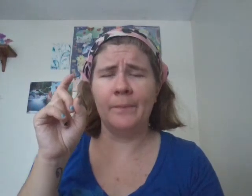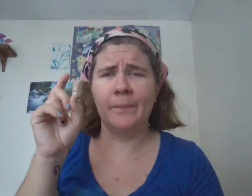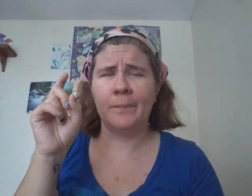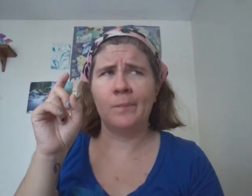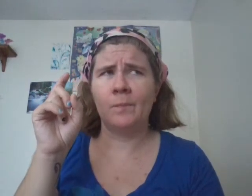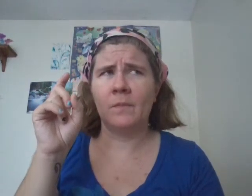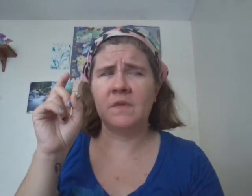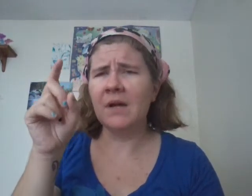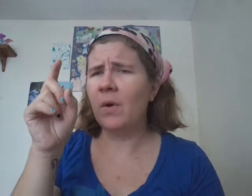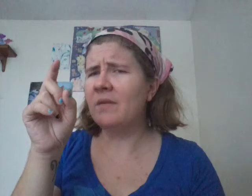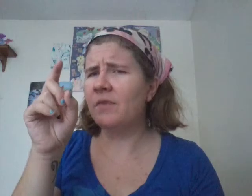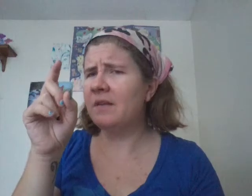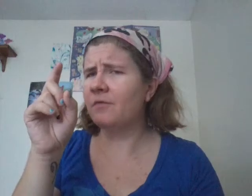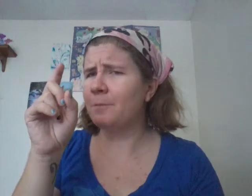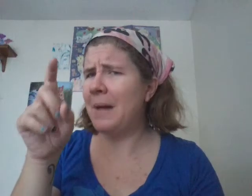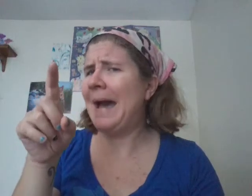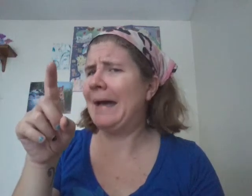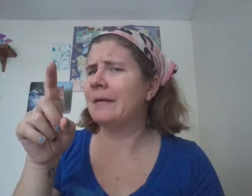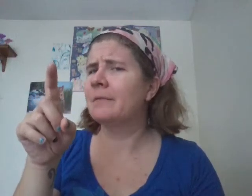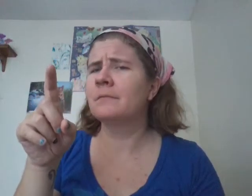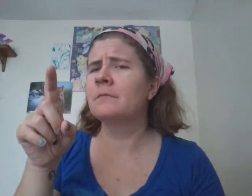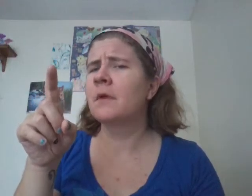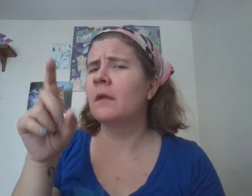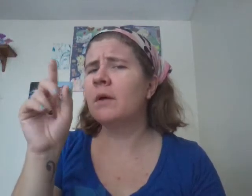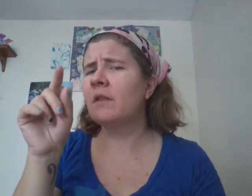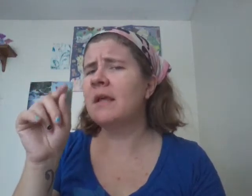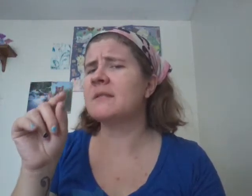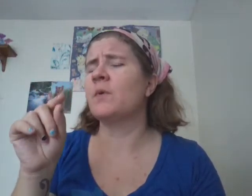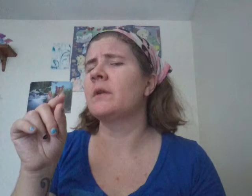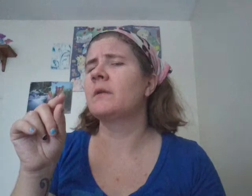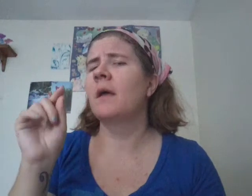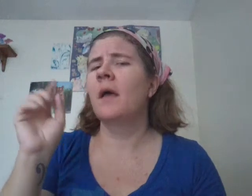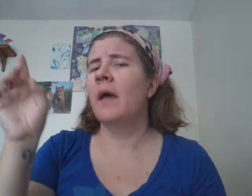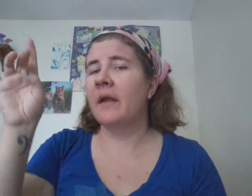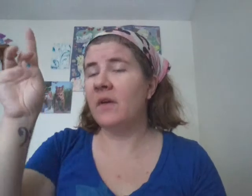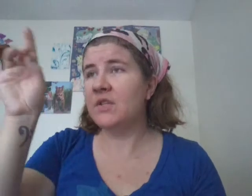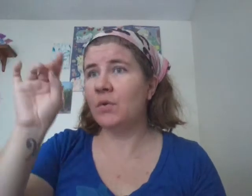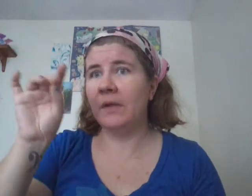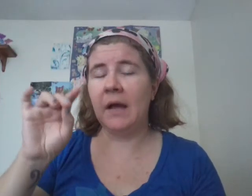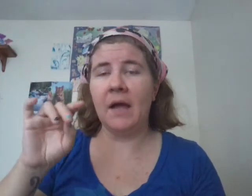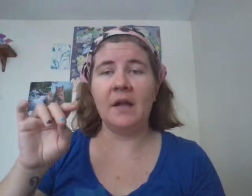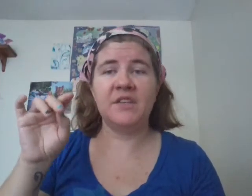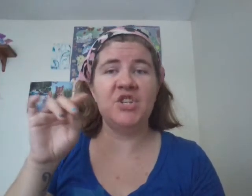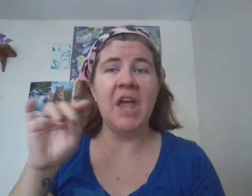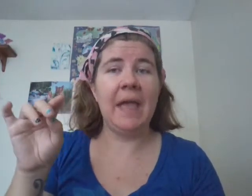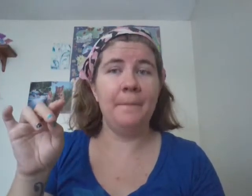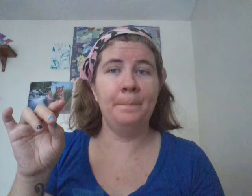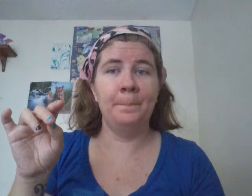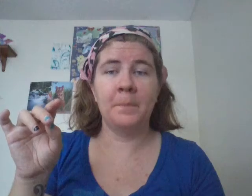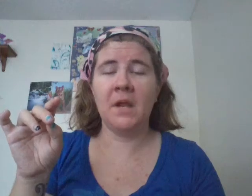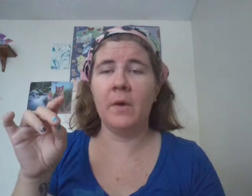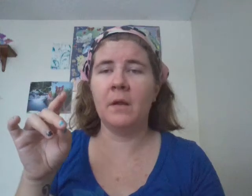it's not quite fitting for mad. Then go to the next one. And eventually, I got to shame, and I went,